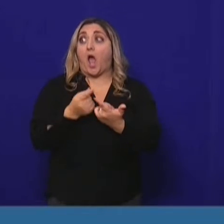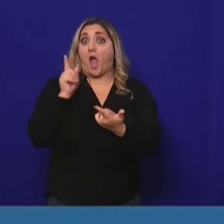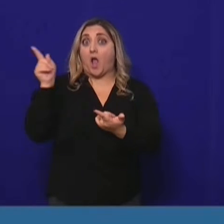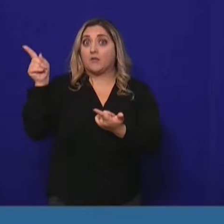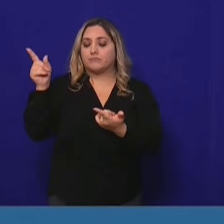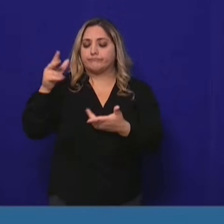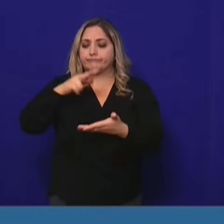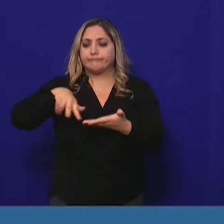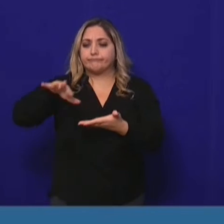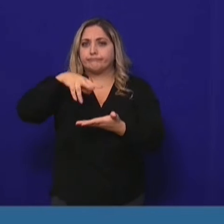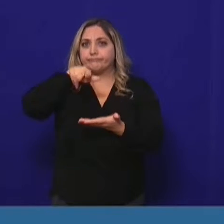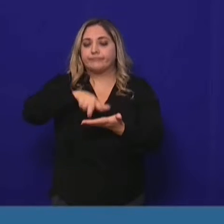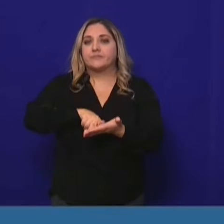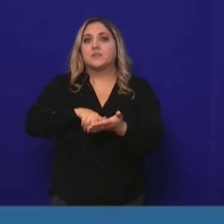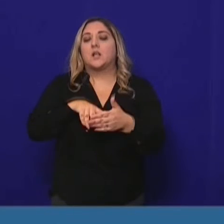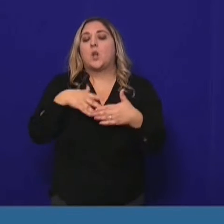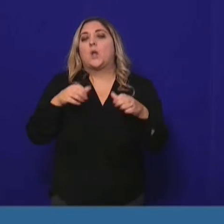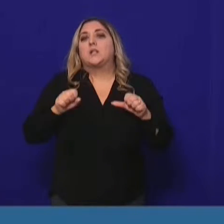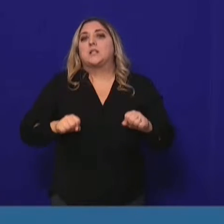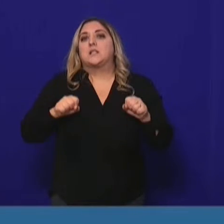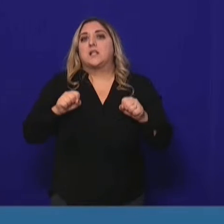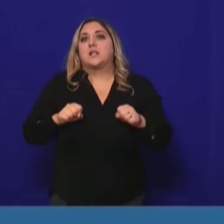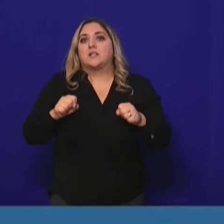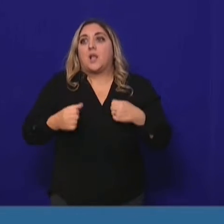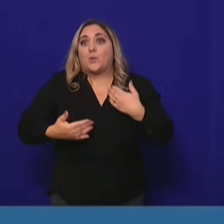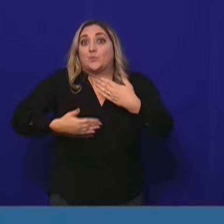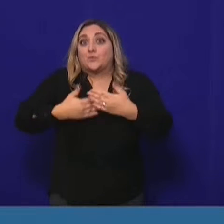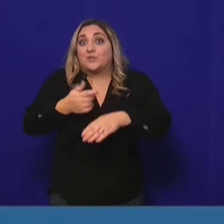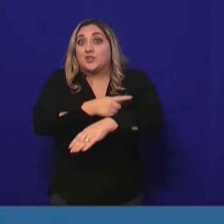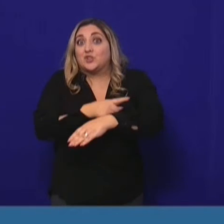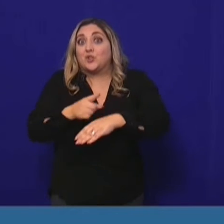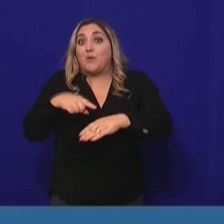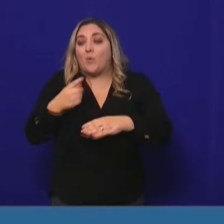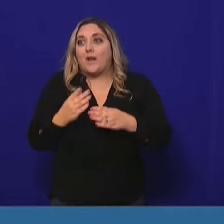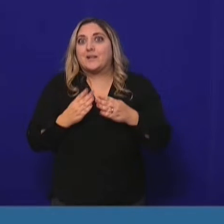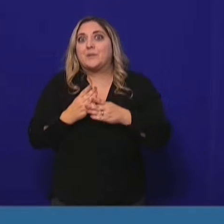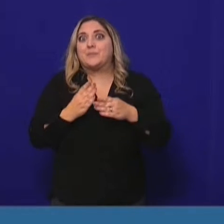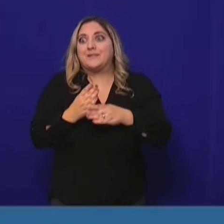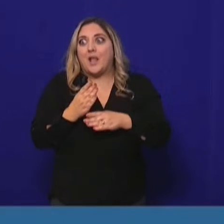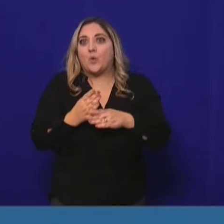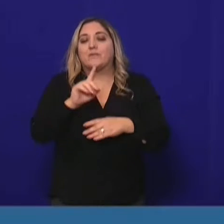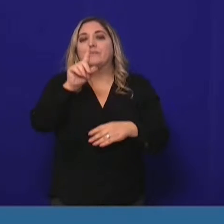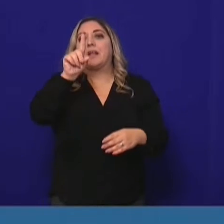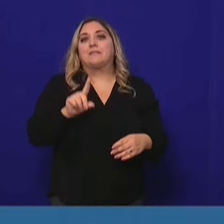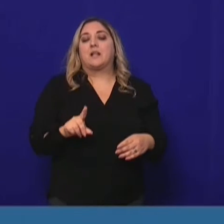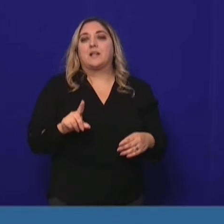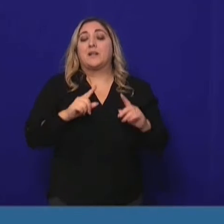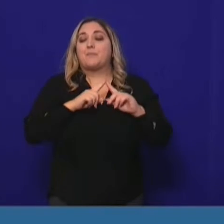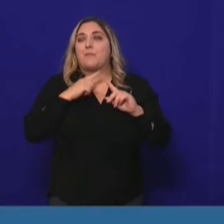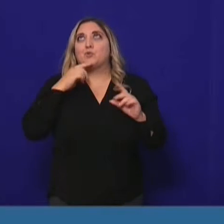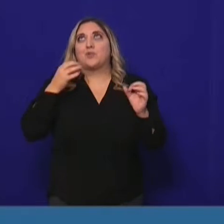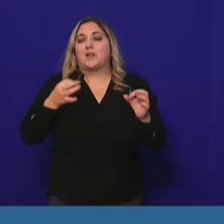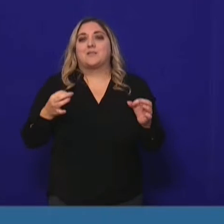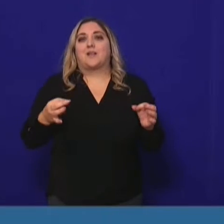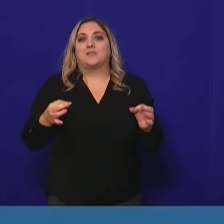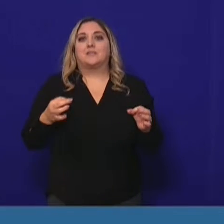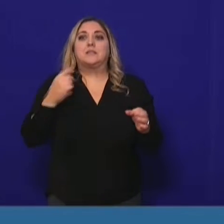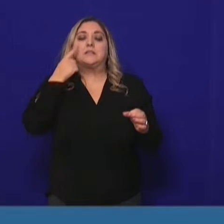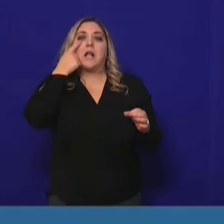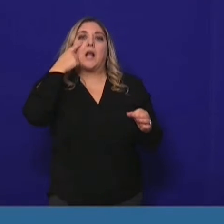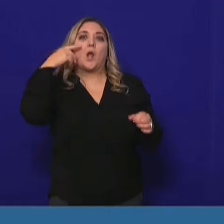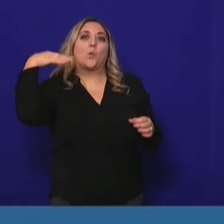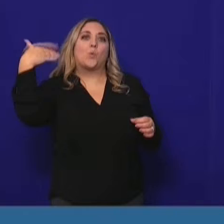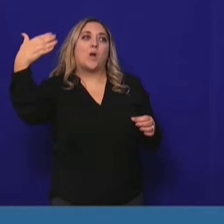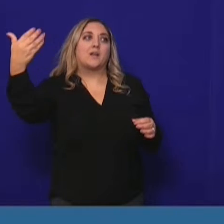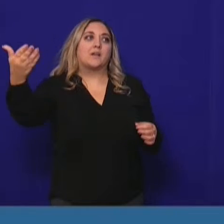allura jkun mistenni li inti jkollok fl-ewwel ġimgħa li propju inti jkollok il-vaccines available. Però id-data eżatta